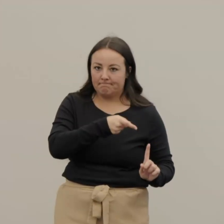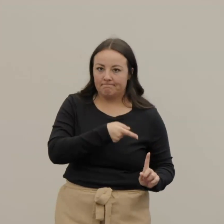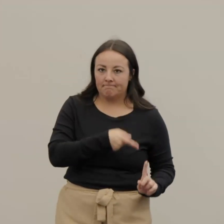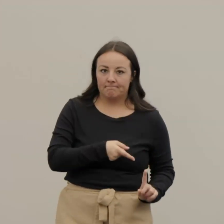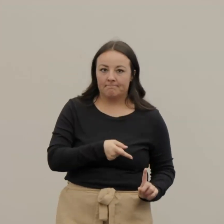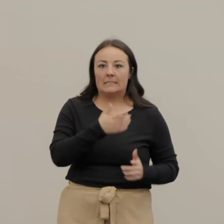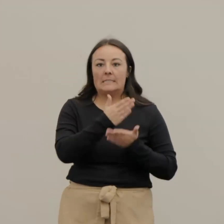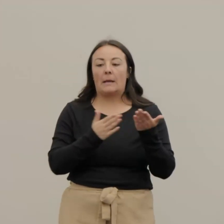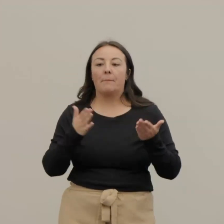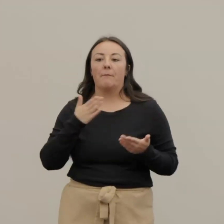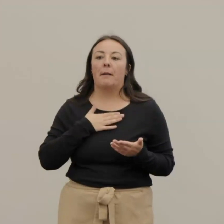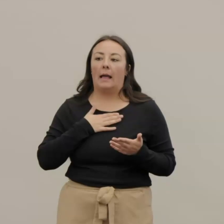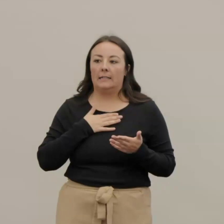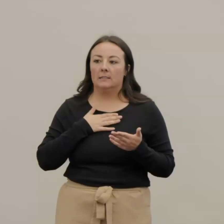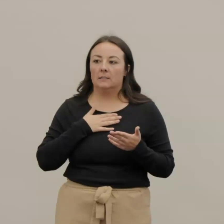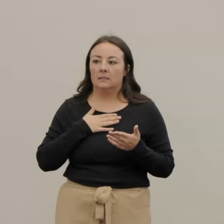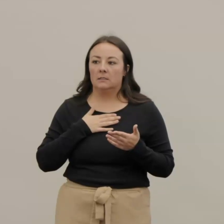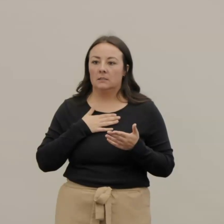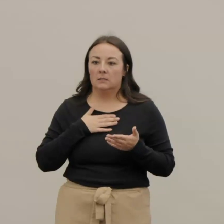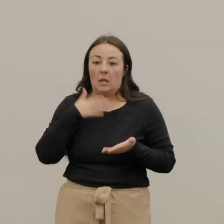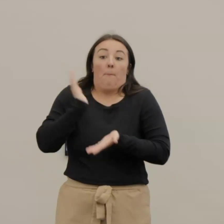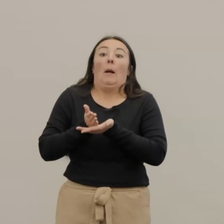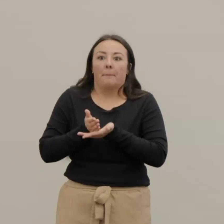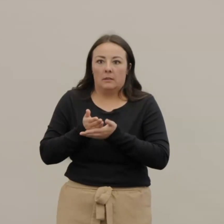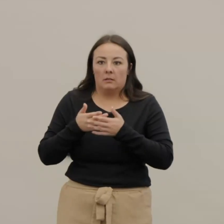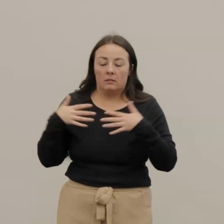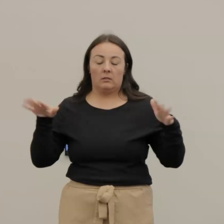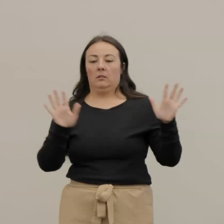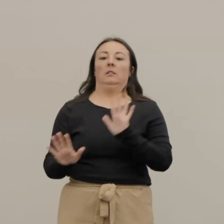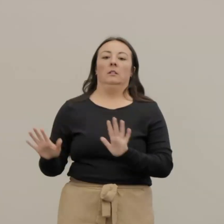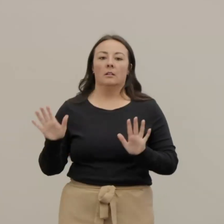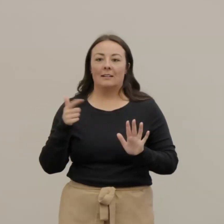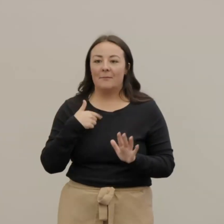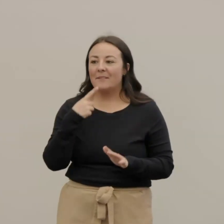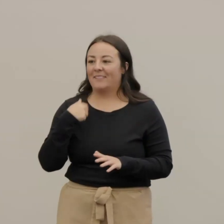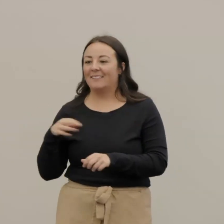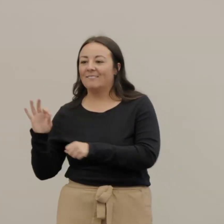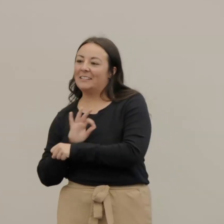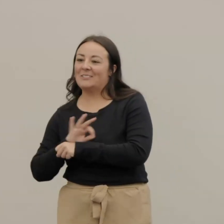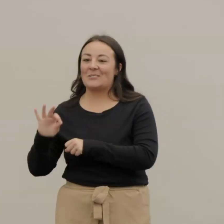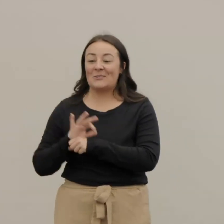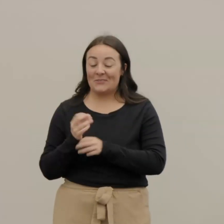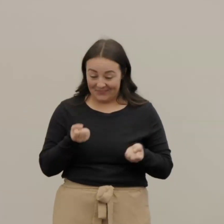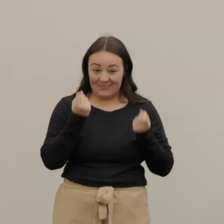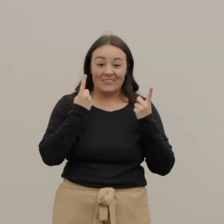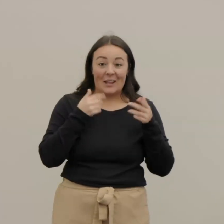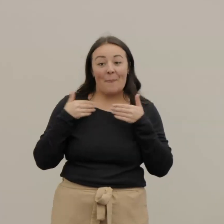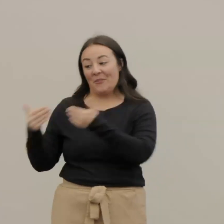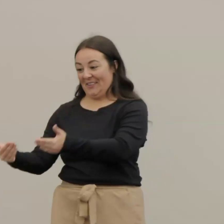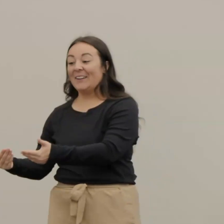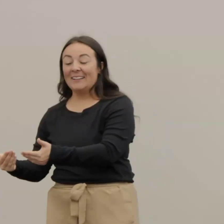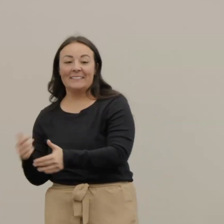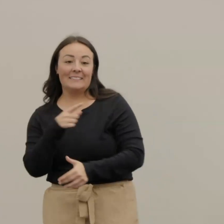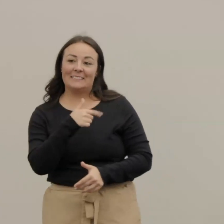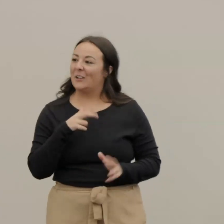of my abrupt, because I'll be real functional and I'm like, I got it. And now I'm moving on. And he's like, I need